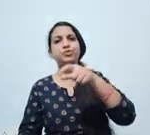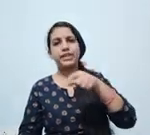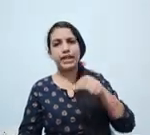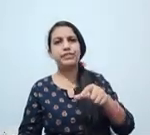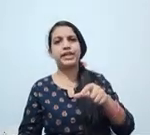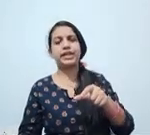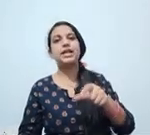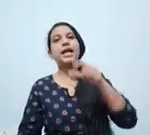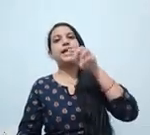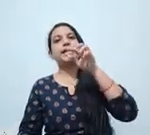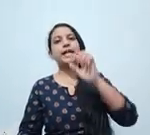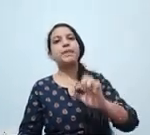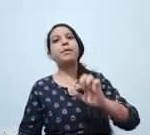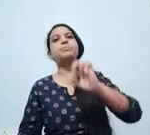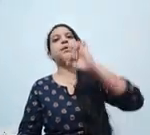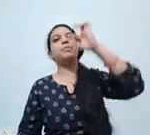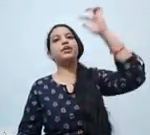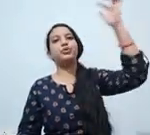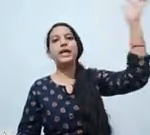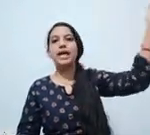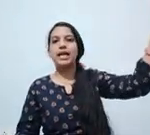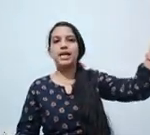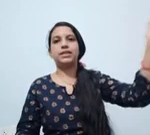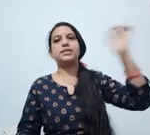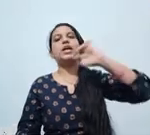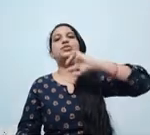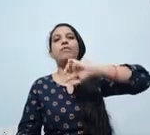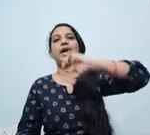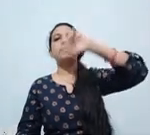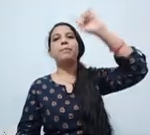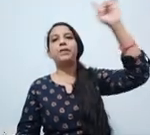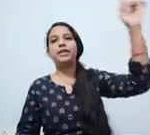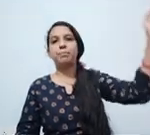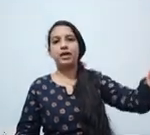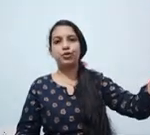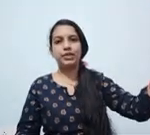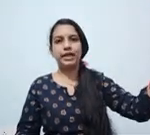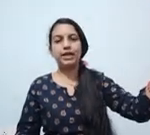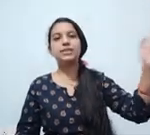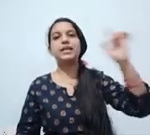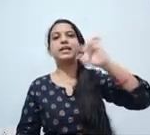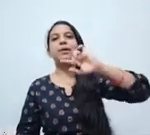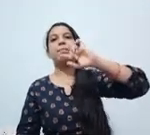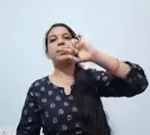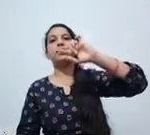right ventricle, it again pumps the blood to the lungs. So while pumping the blood to the lungs,